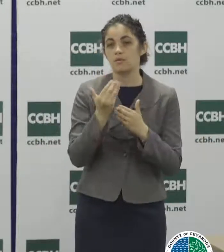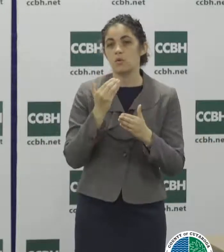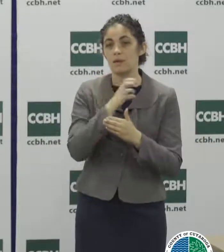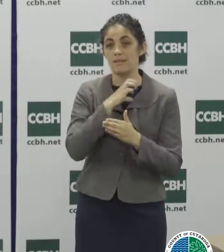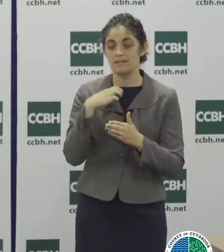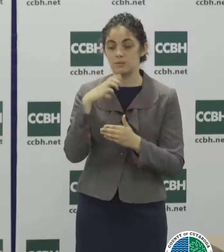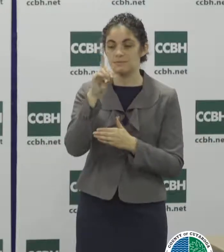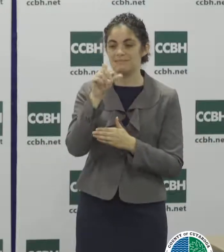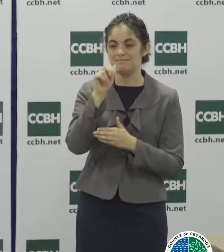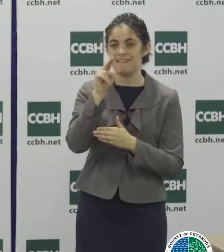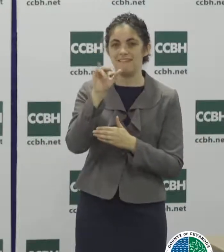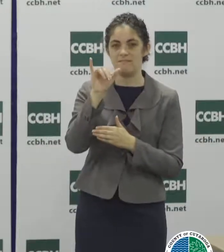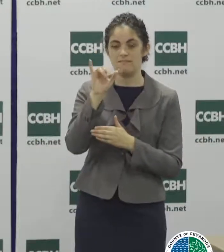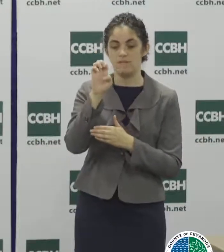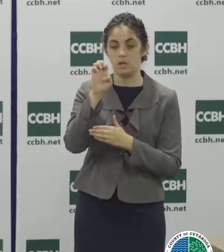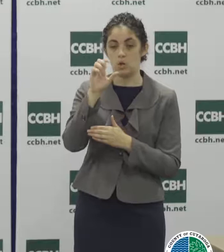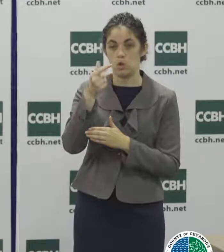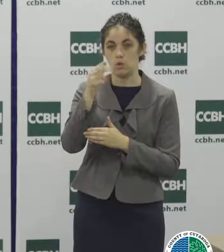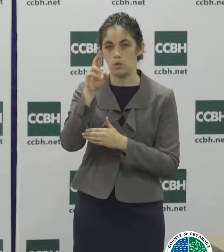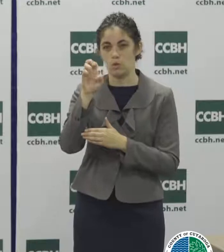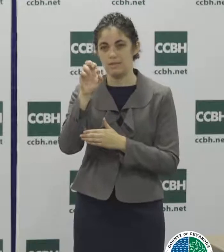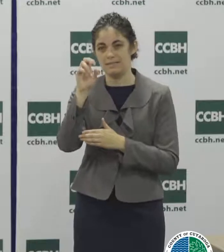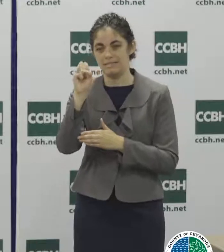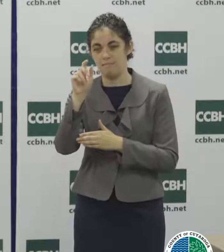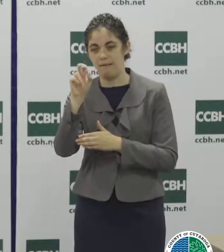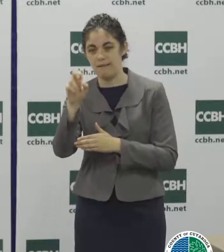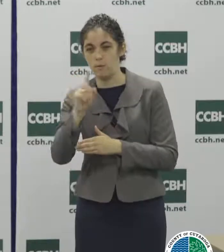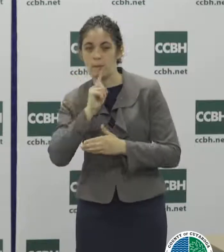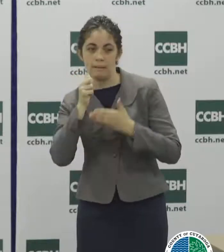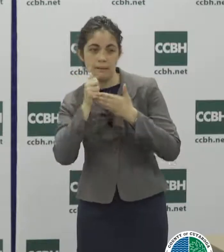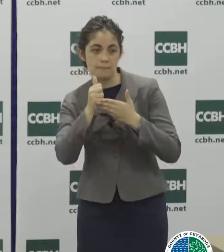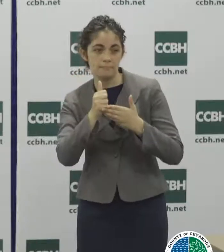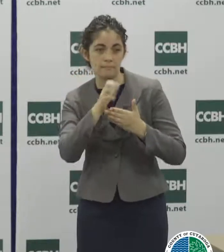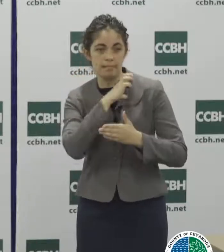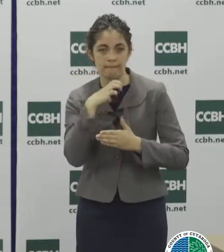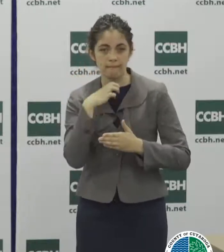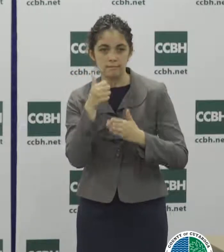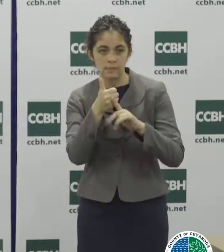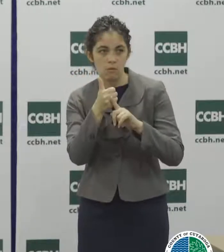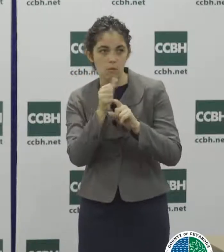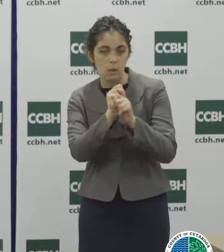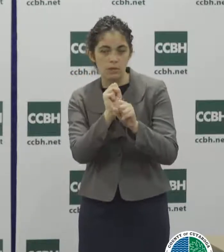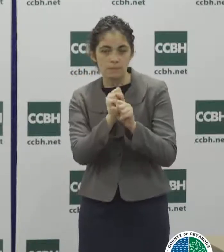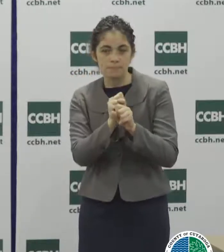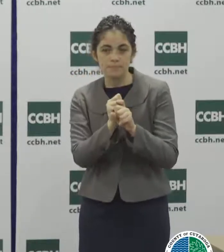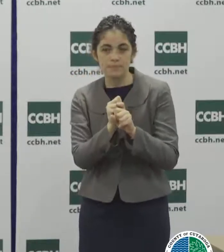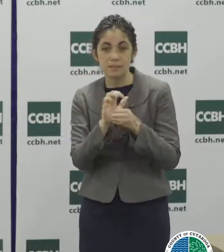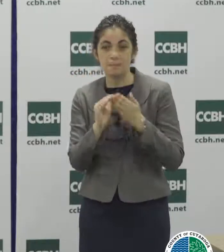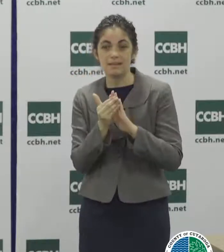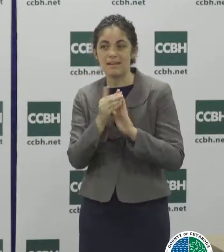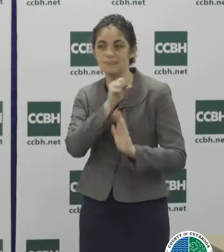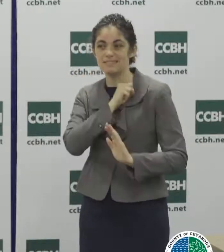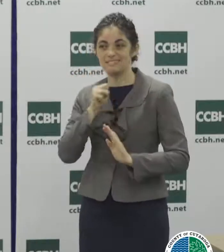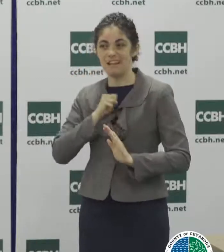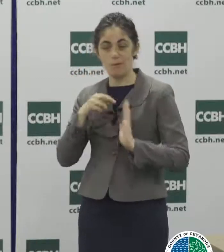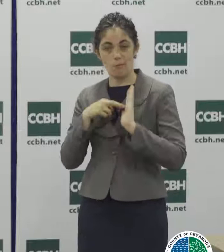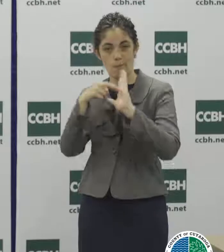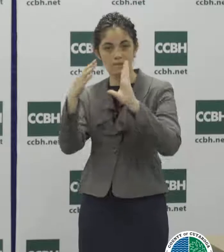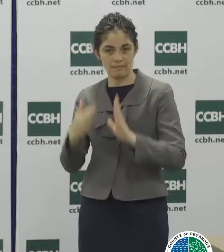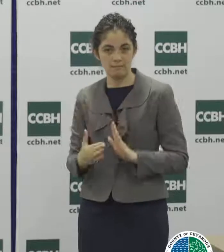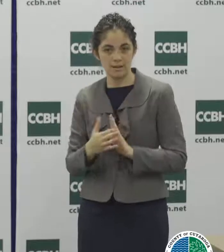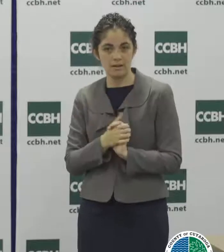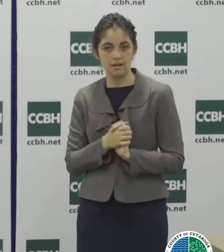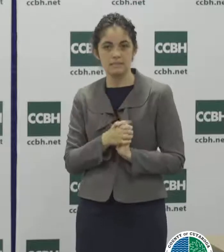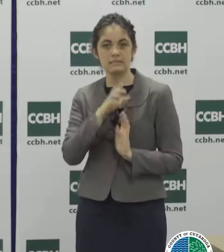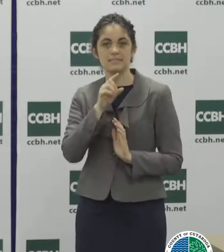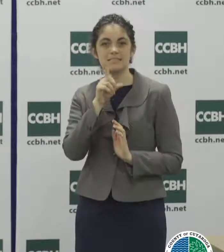Councilman Dave Greenspan, who was very helpful with this when he was at the county. Once he became a state representative,